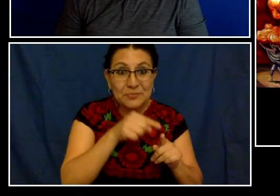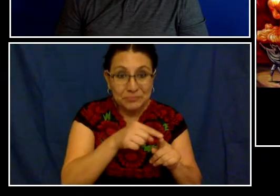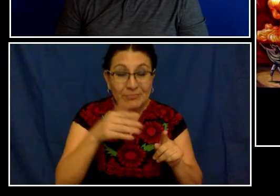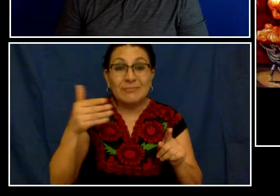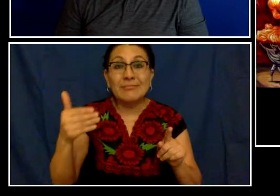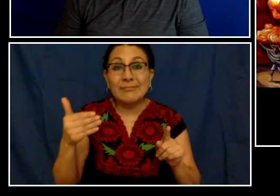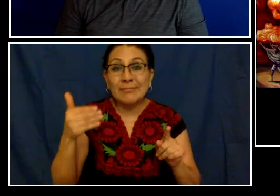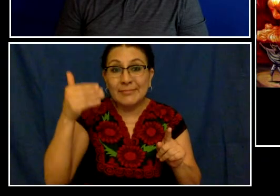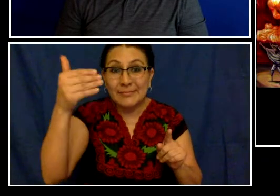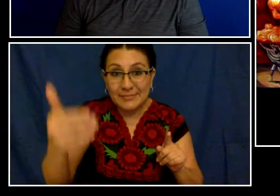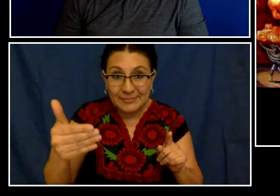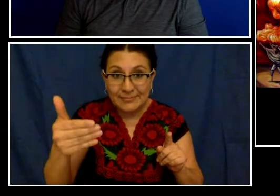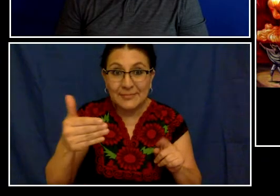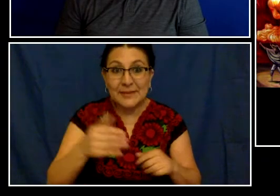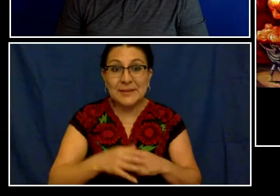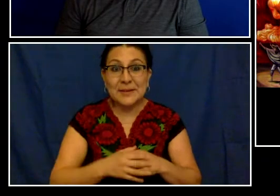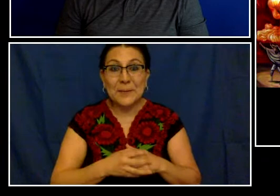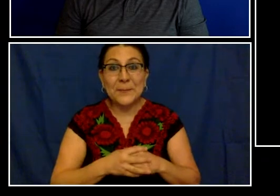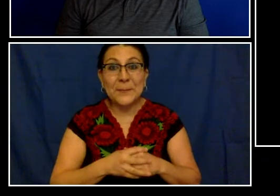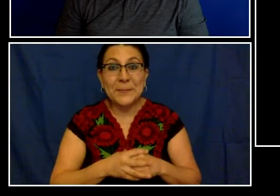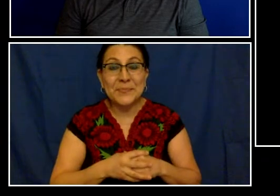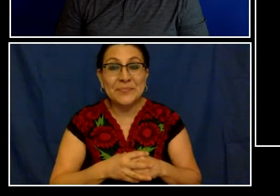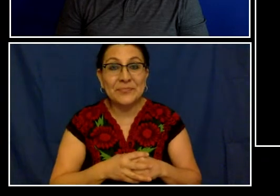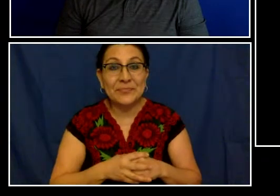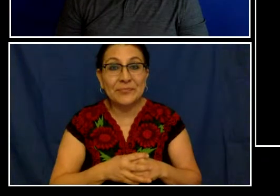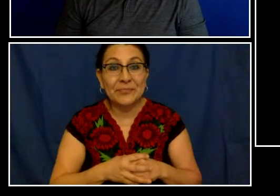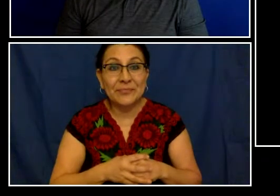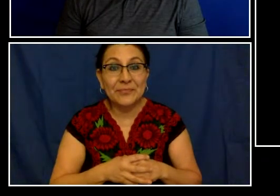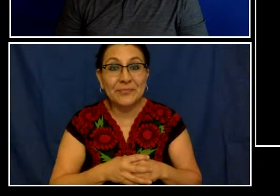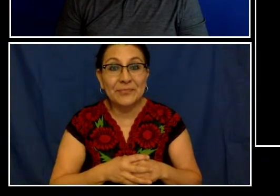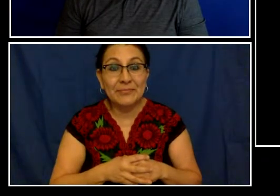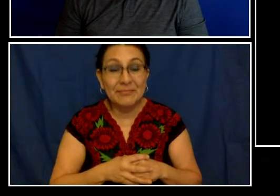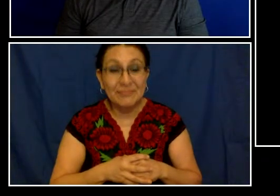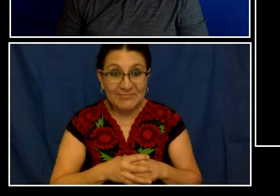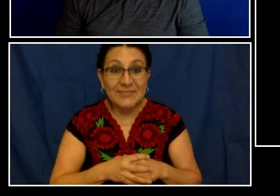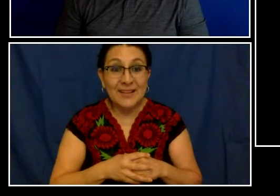the first woman who was leading this